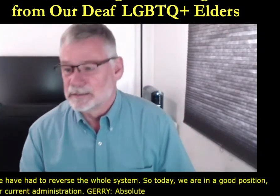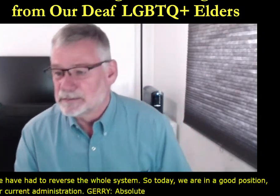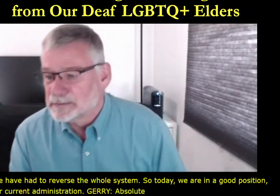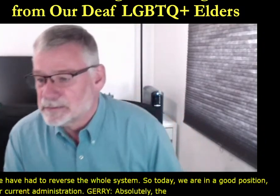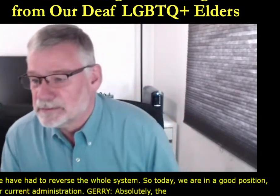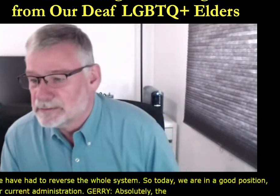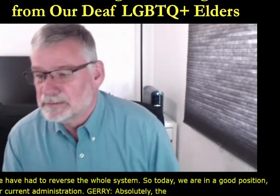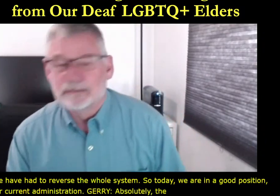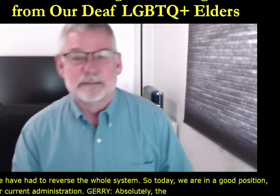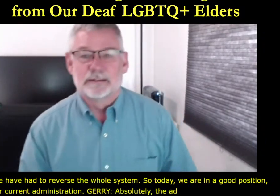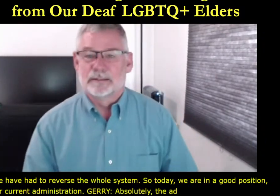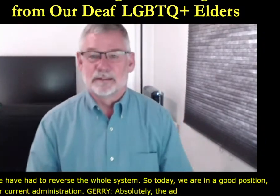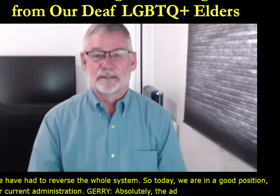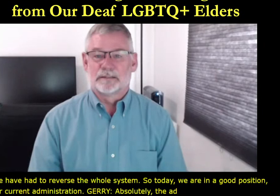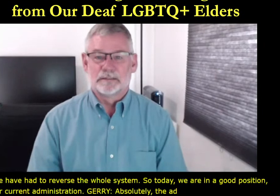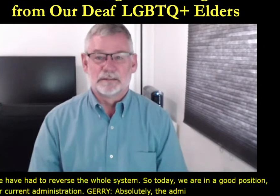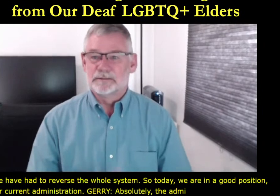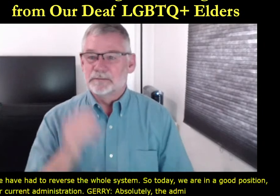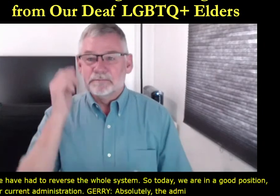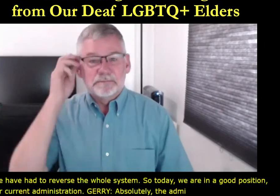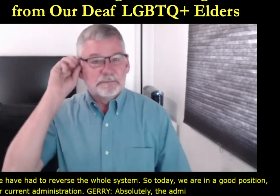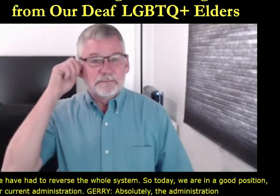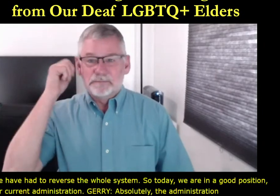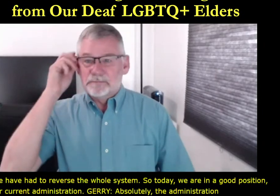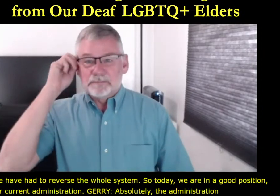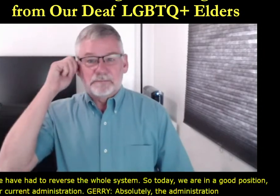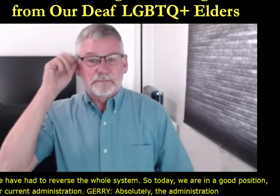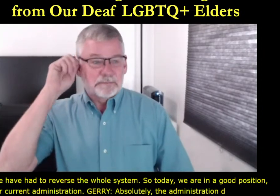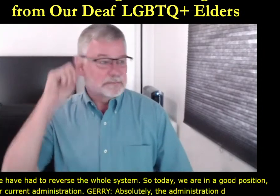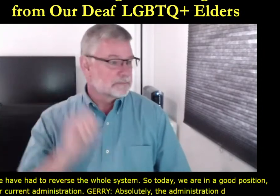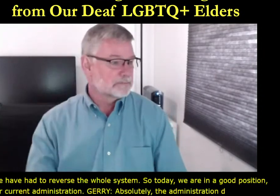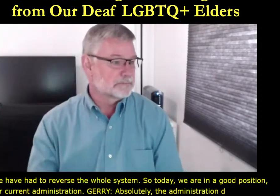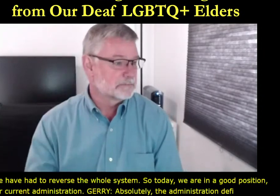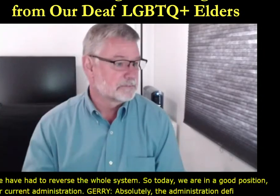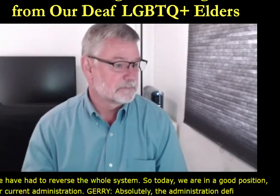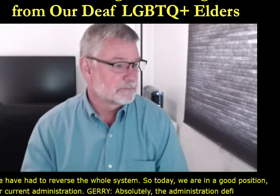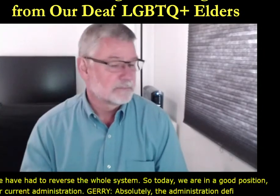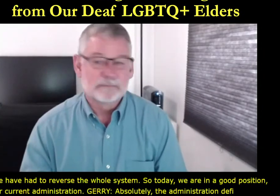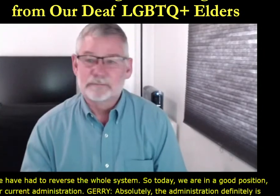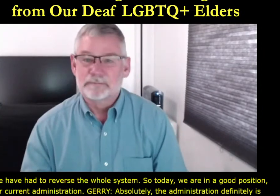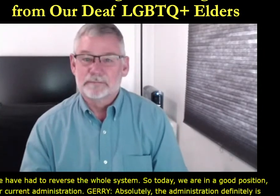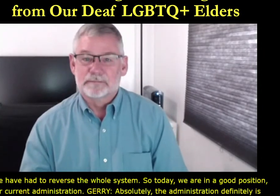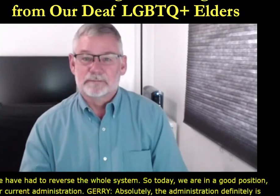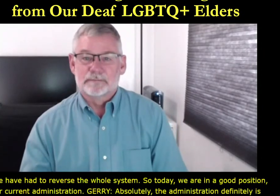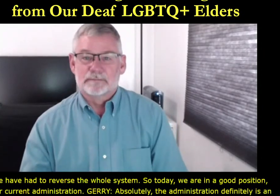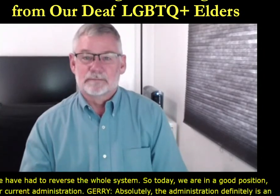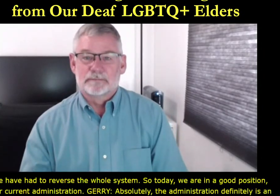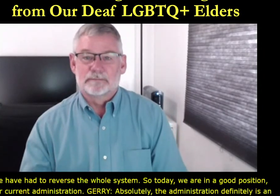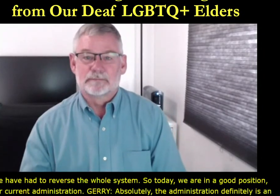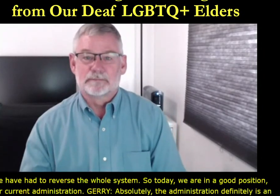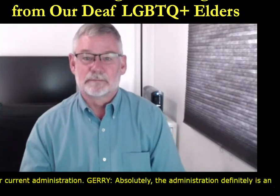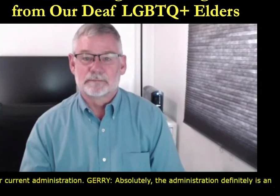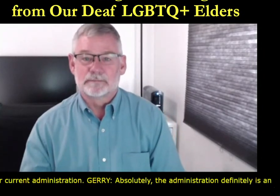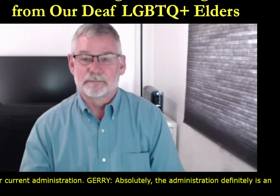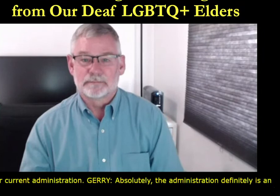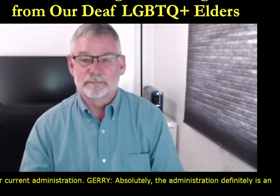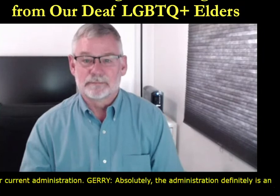don don but i said did you want to add something down nope nope okay jack